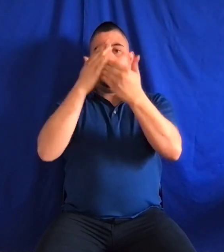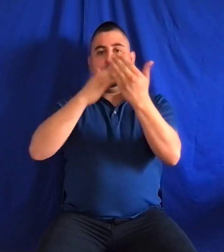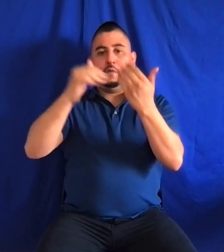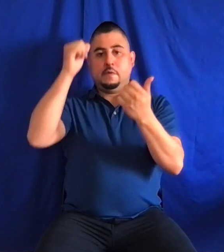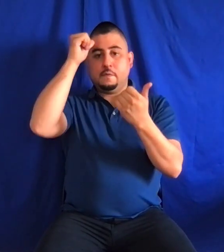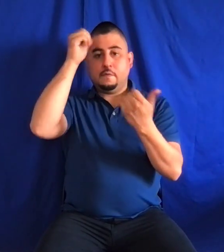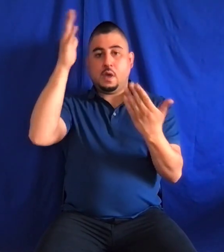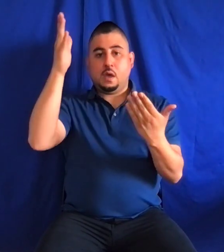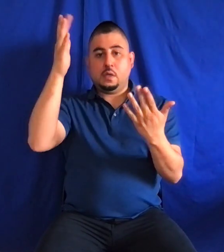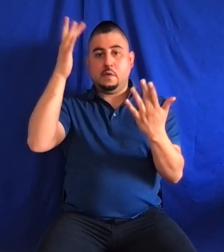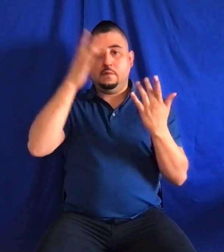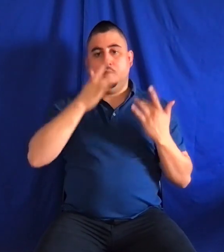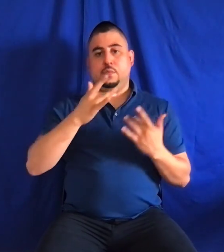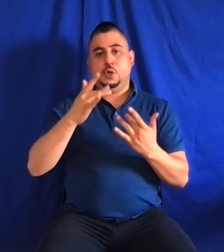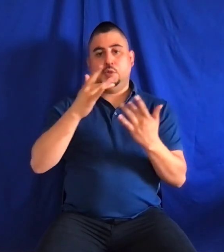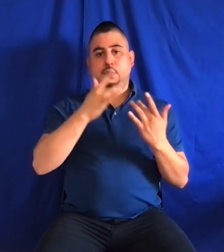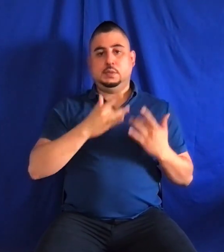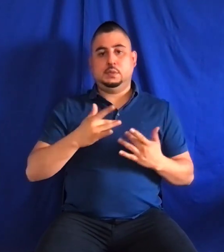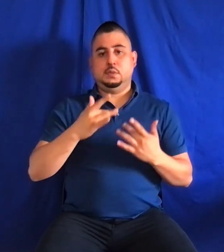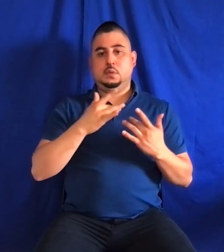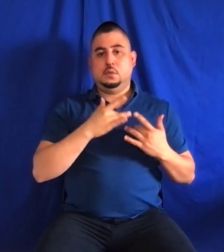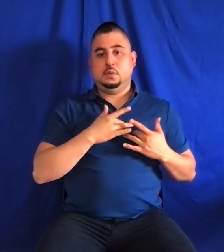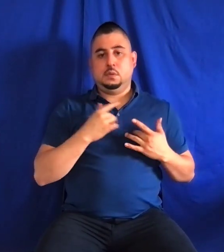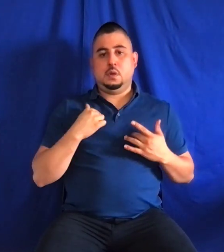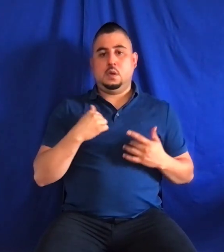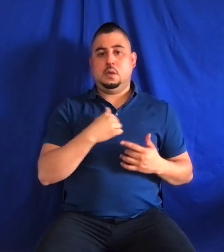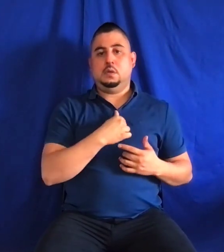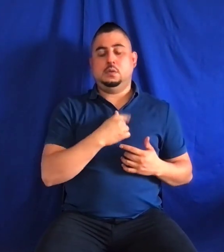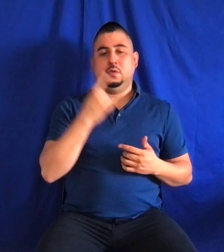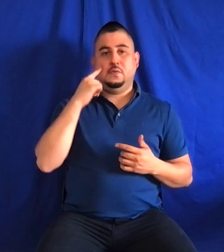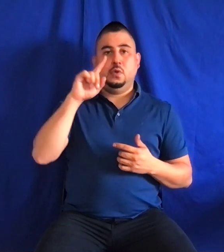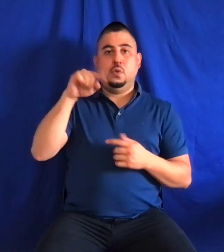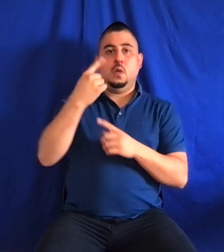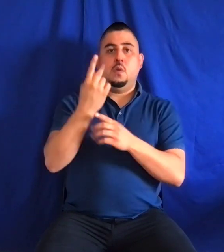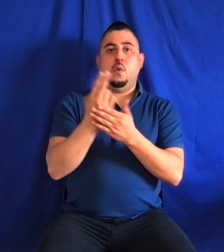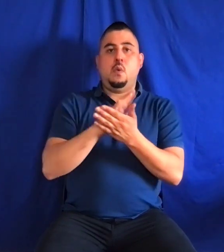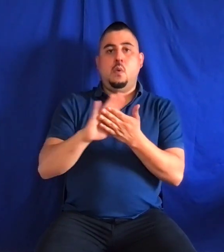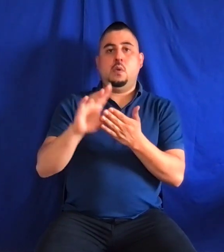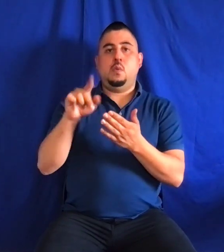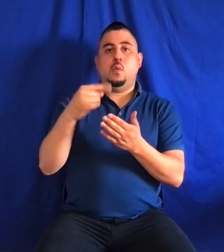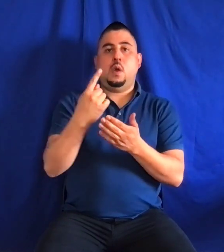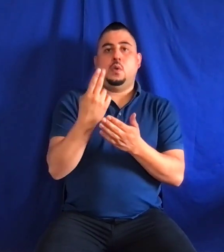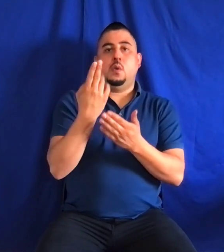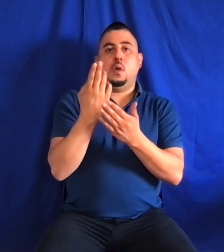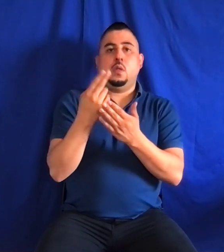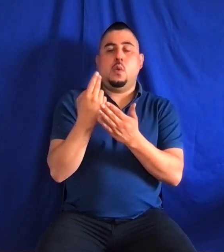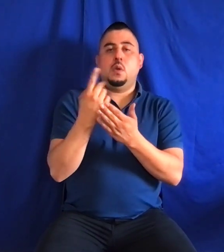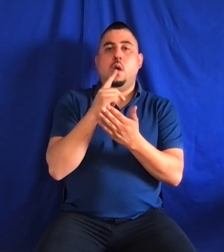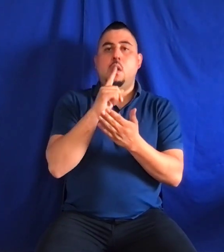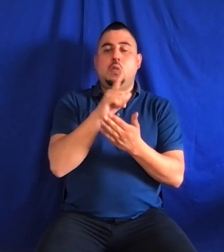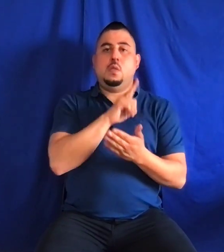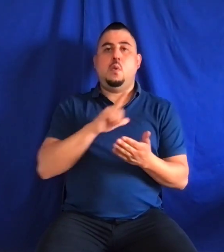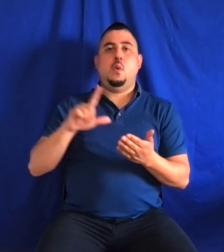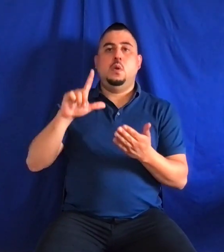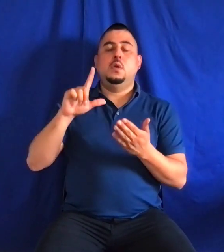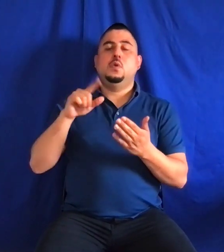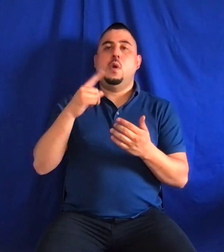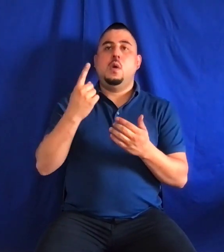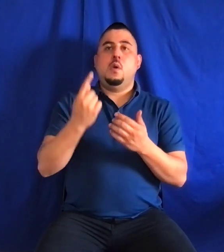Father. Have mercy on us. For you alone are the Holy One. You alone are the Lord. You alone are the Most